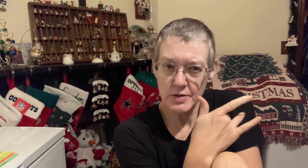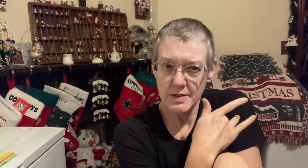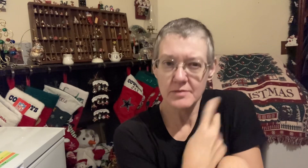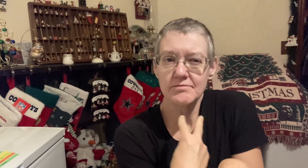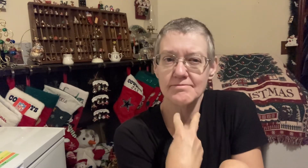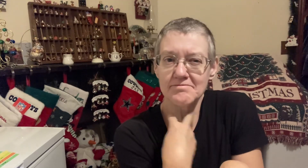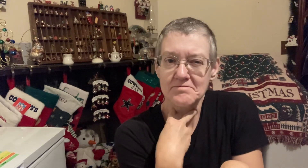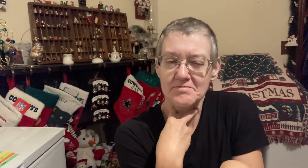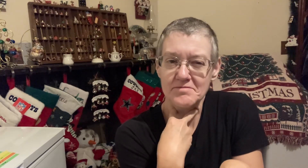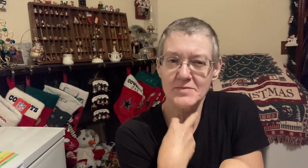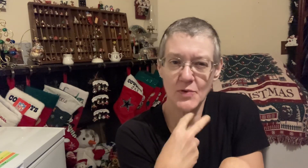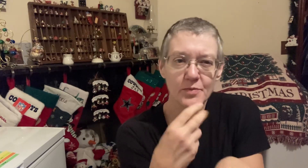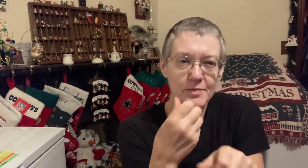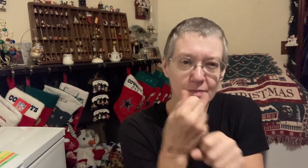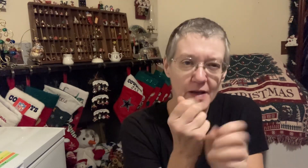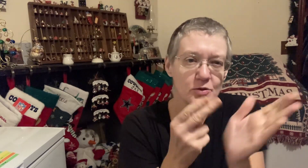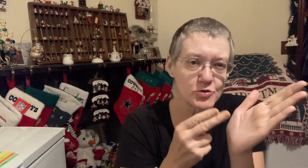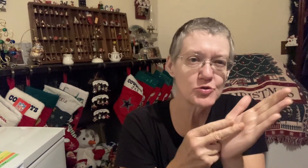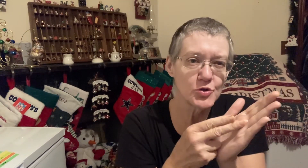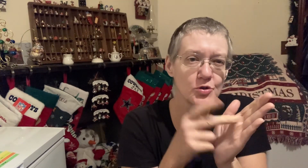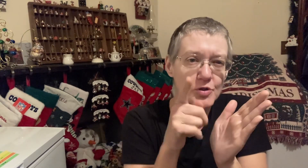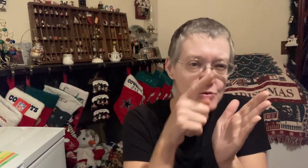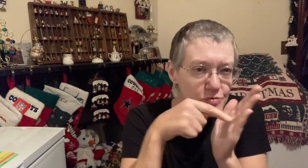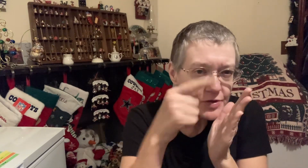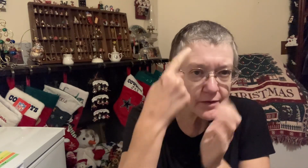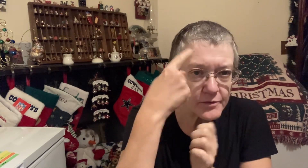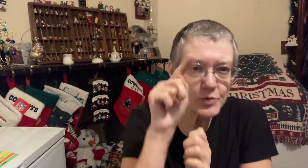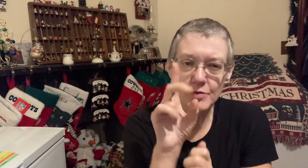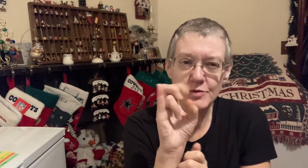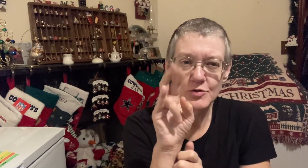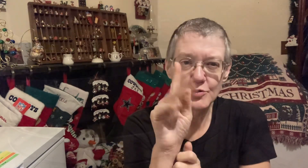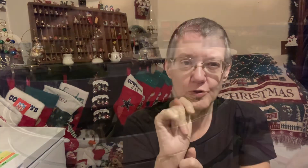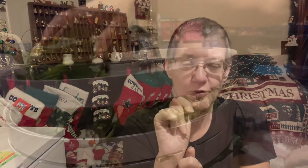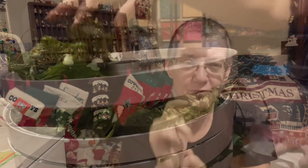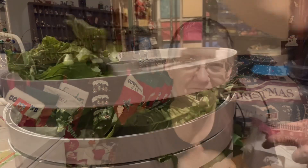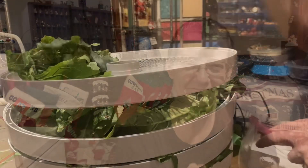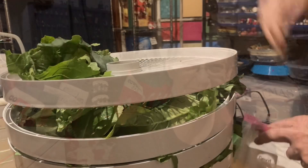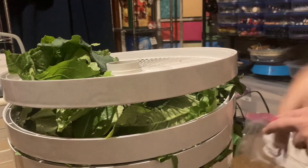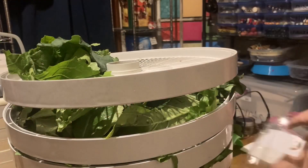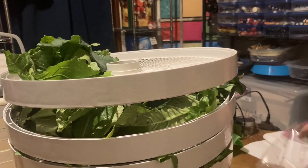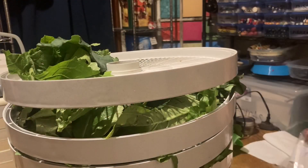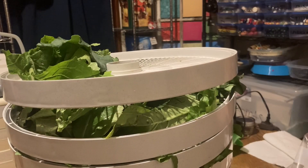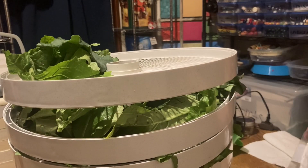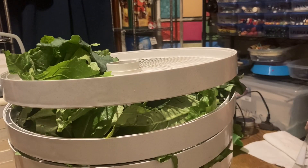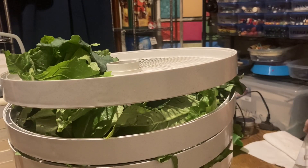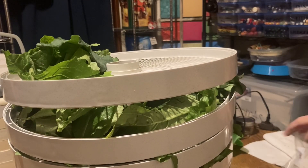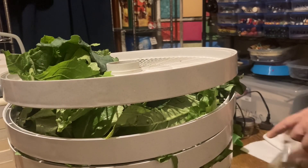carefully. Dirt can tend to collect at the base, so make sure you check for the dirt.